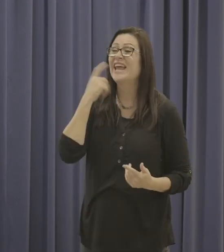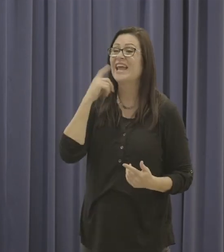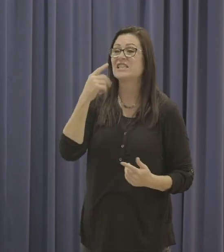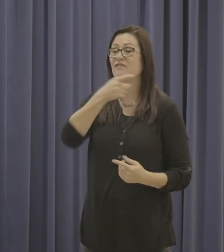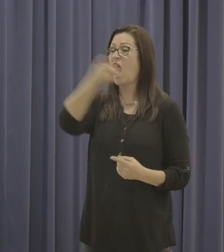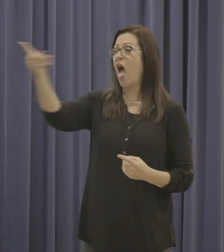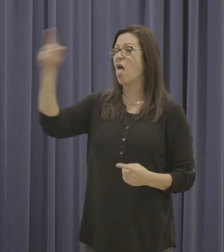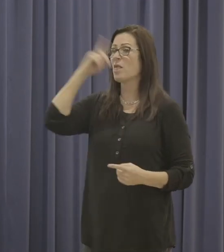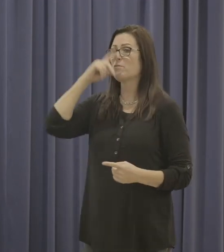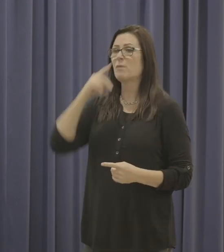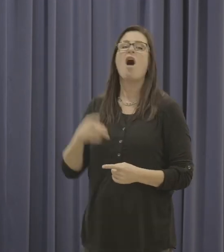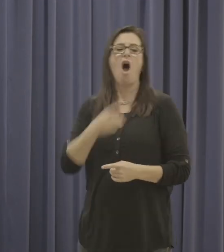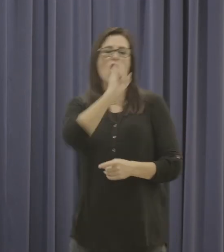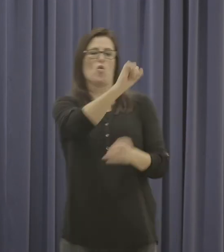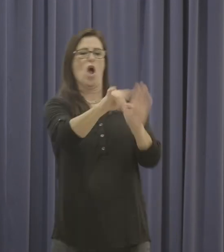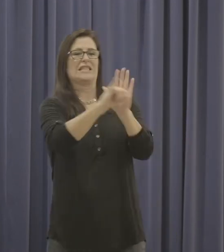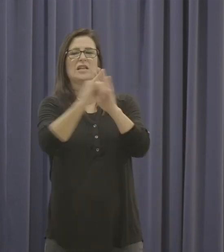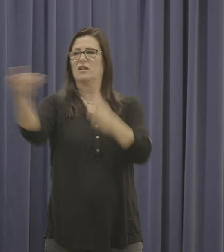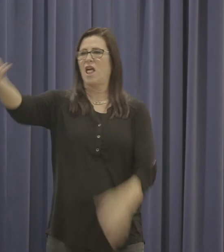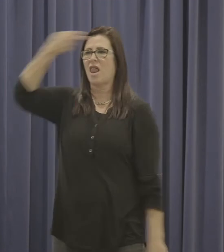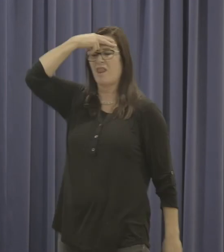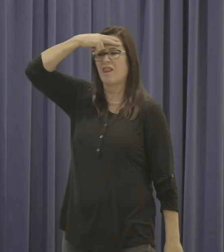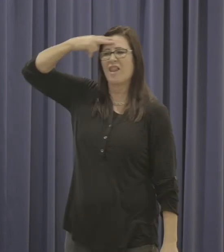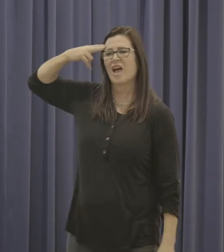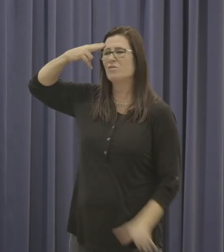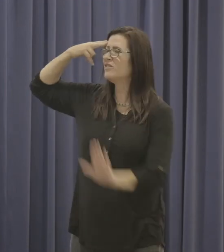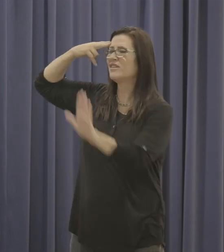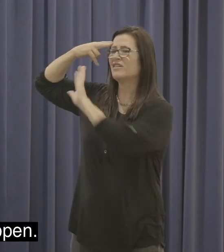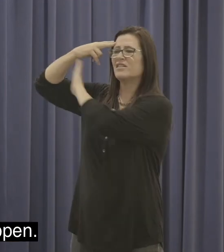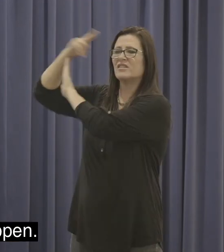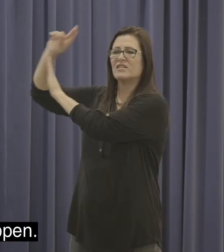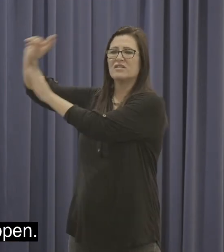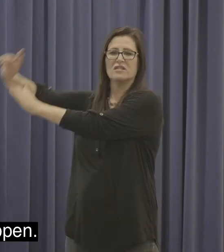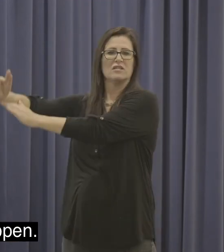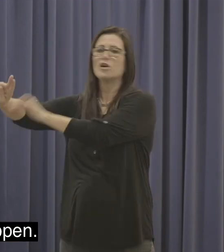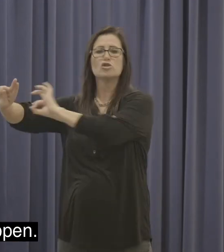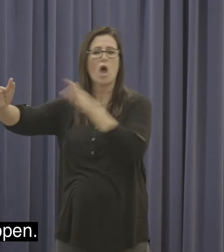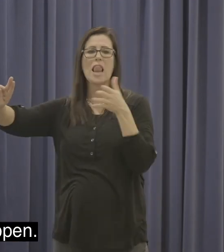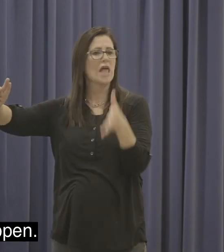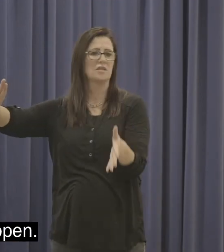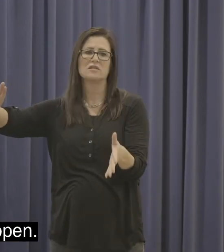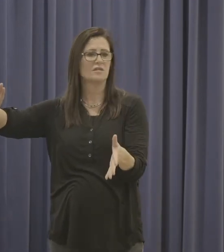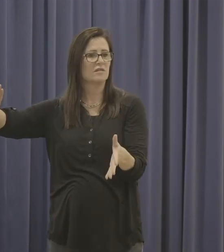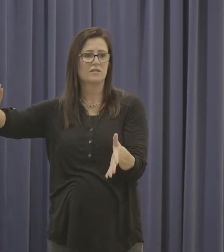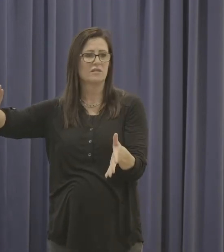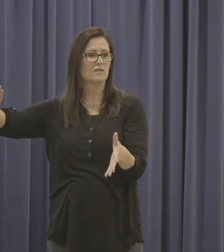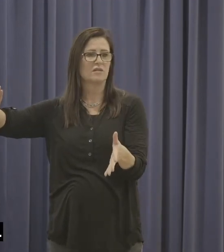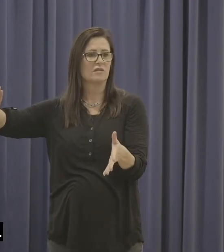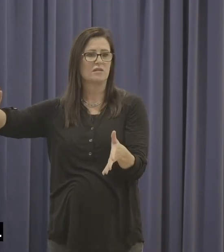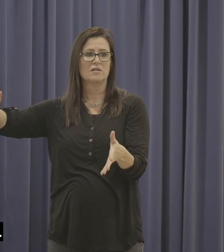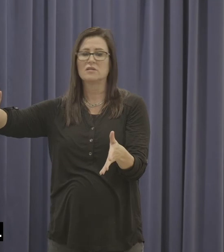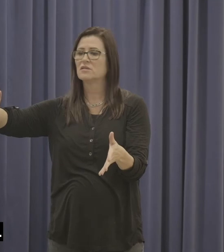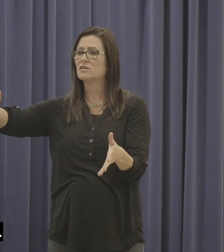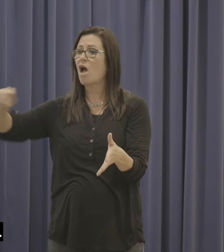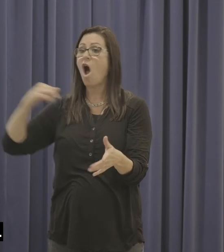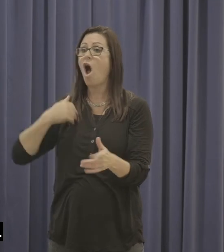to decide for who you are and what you're capable of, but you cannot allow that to happen. I have